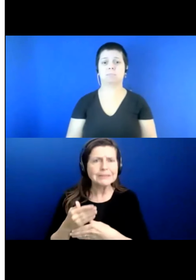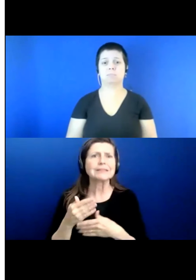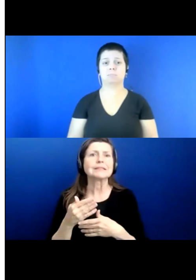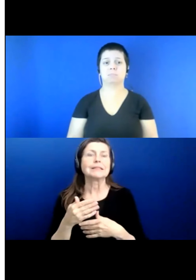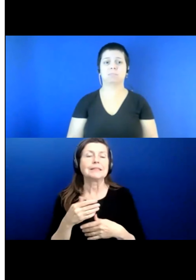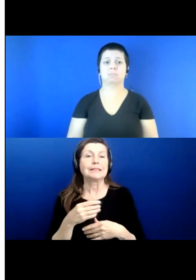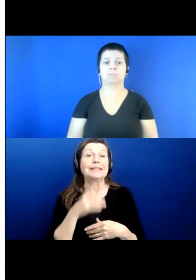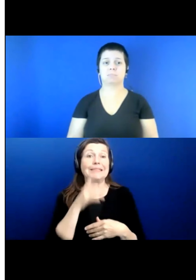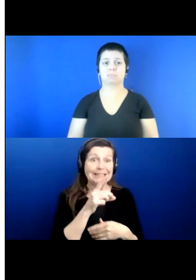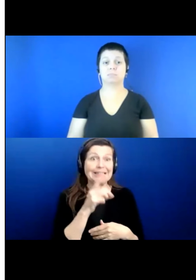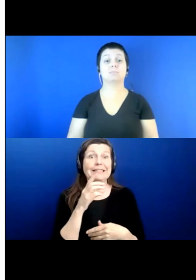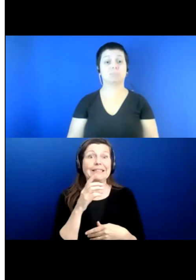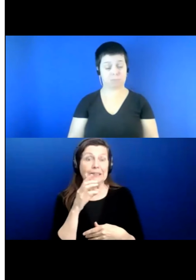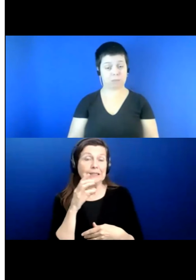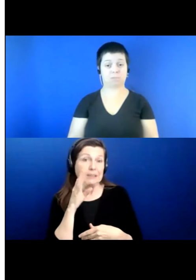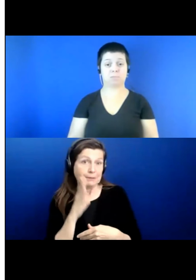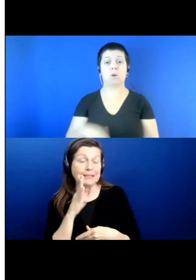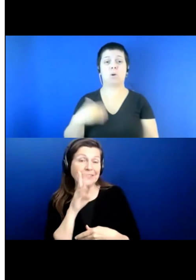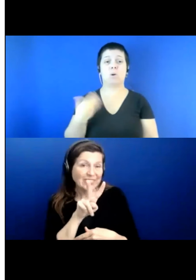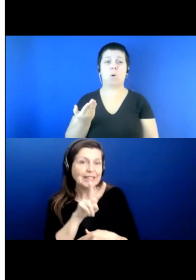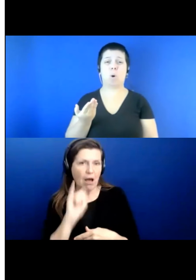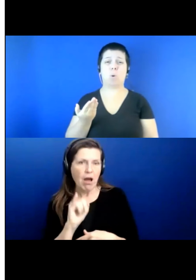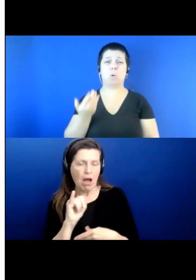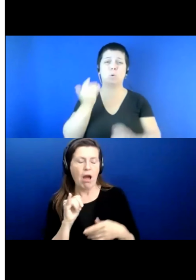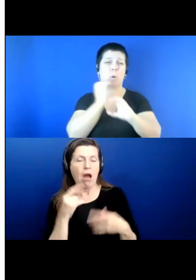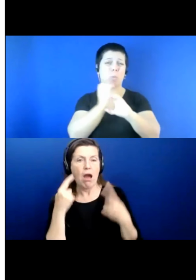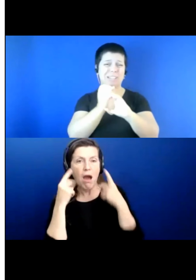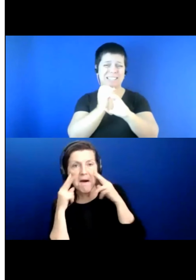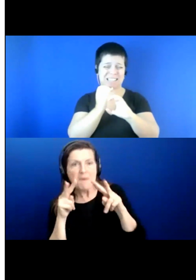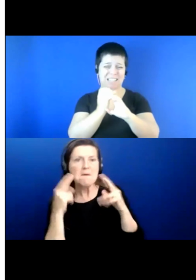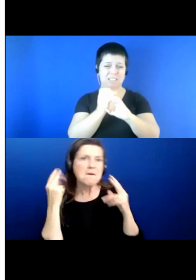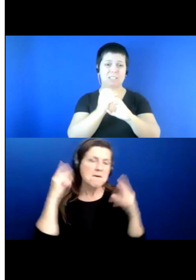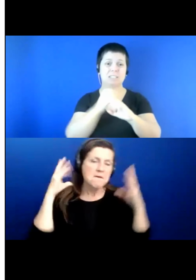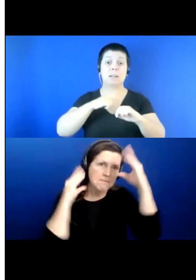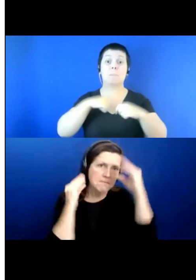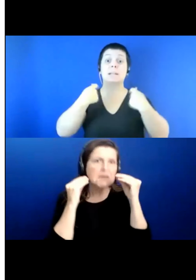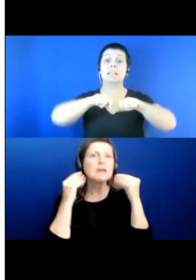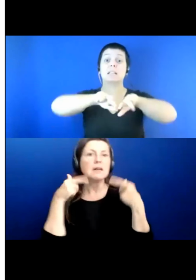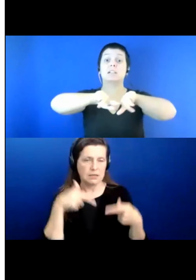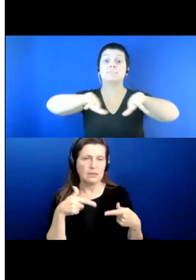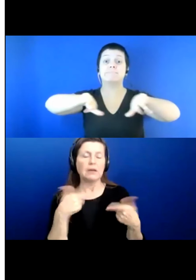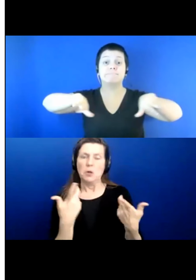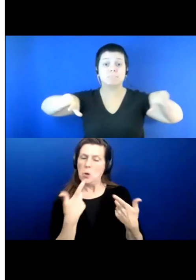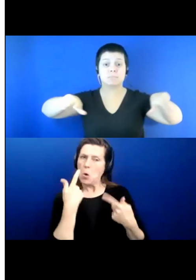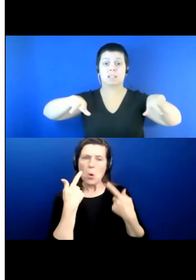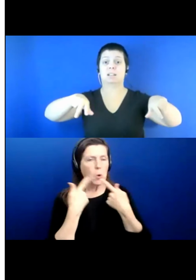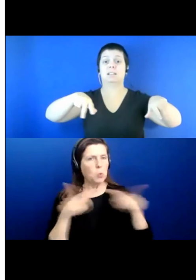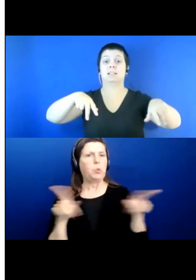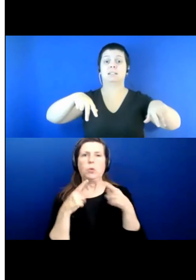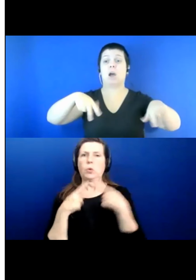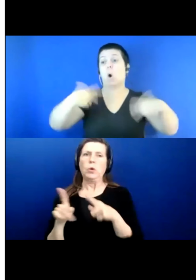MDVI, or with severe communication disorders are diverse in resources, are diverse in needs and life